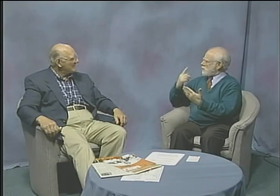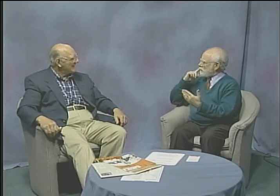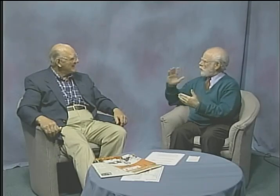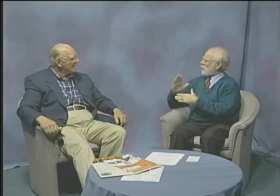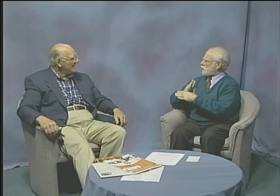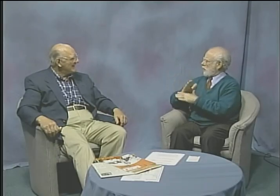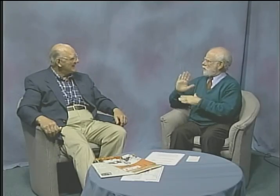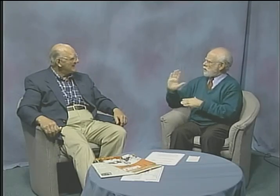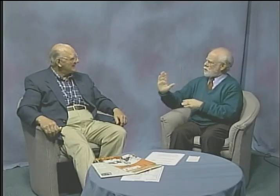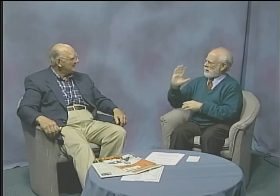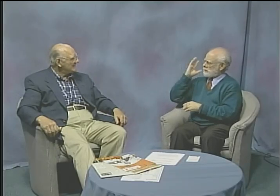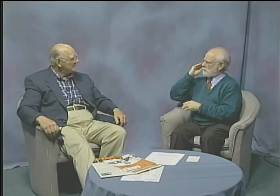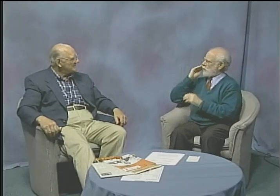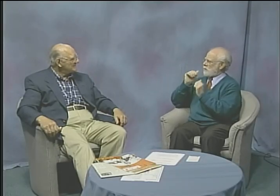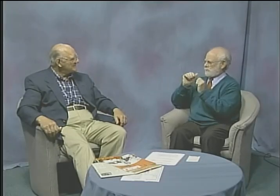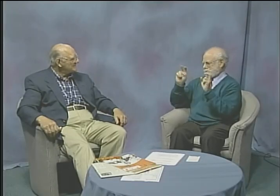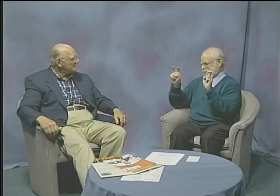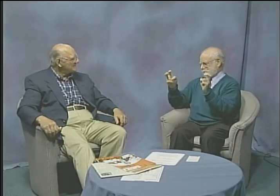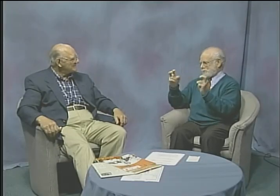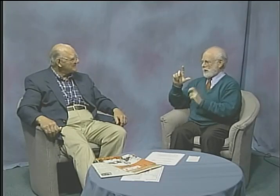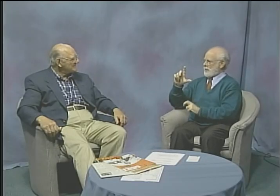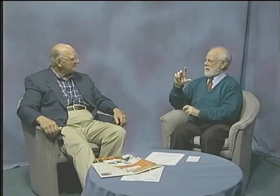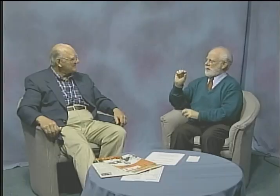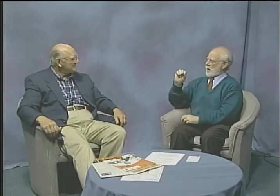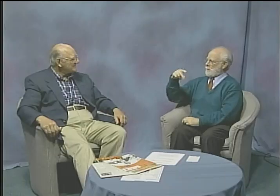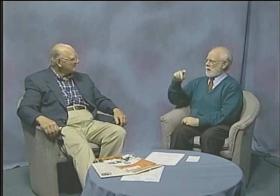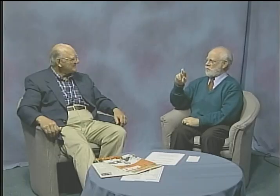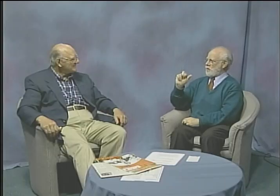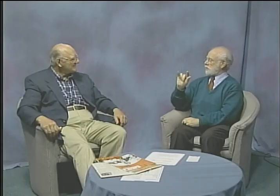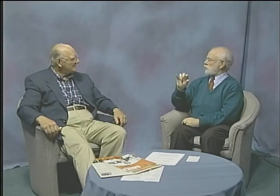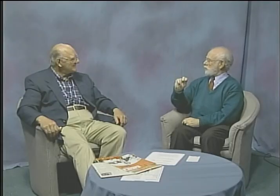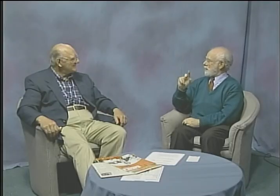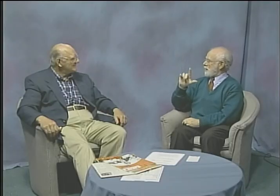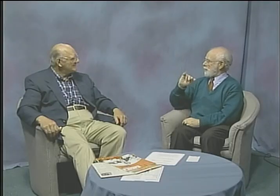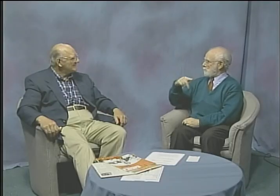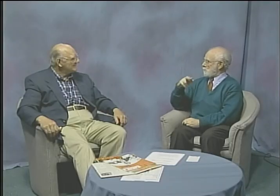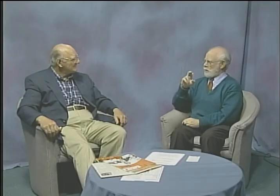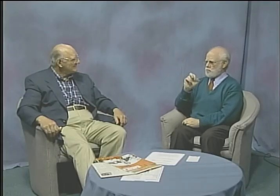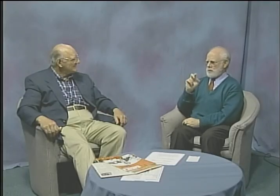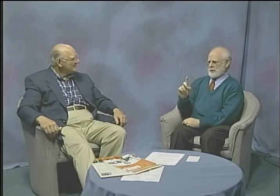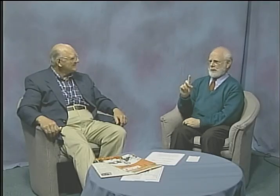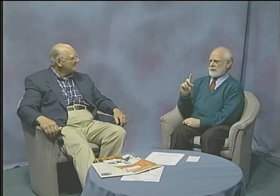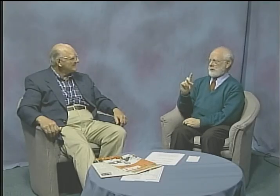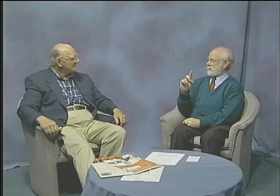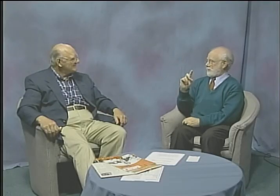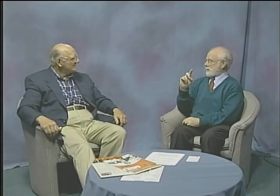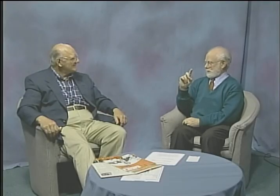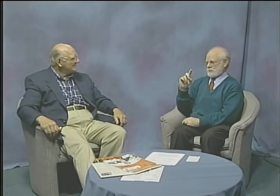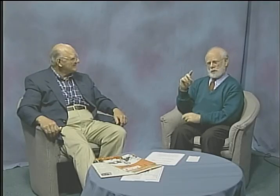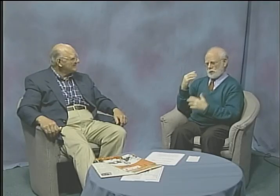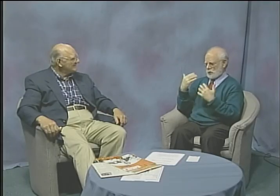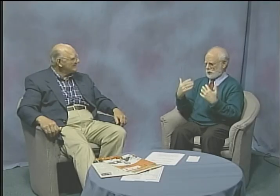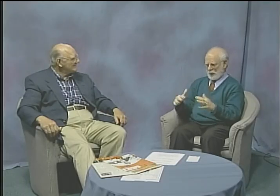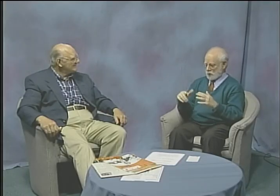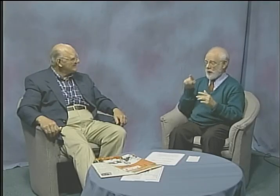Many, many thanks for sharing your experience about Operation Lipread. Wow.